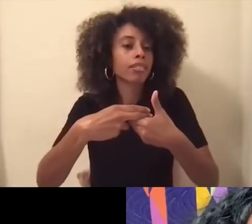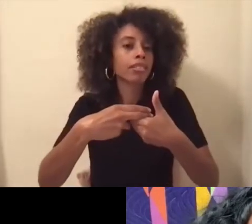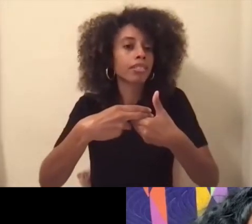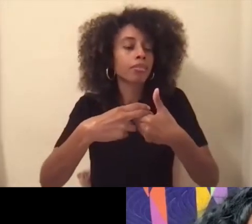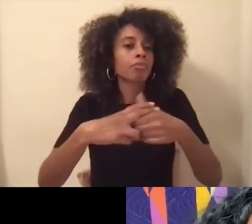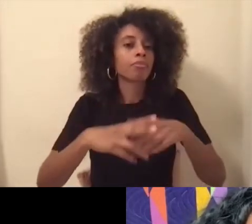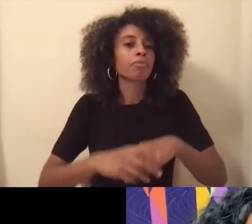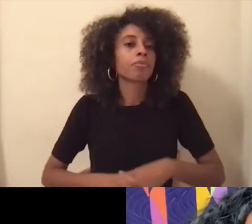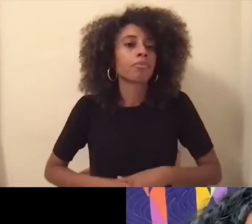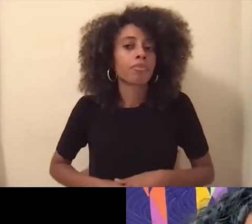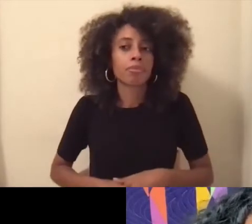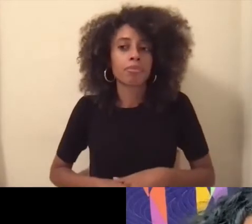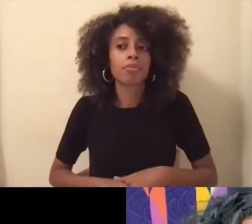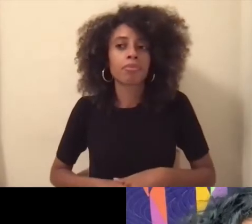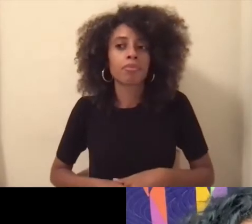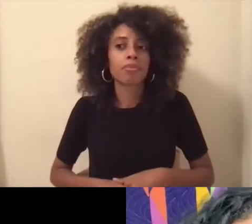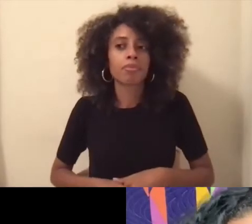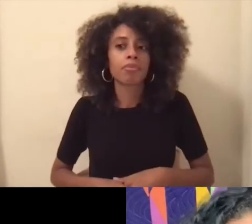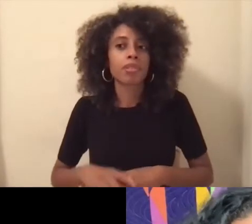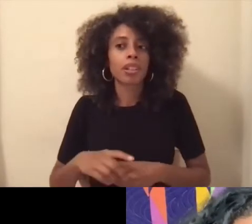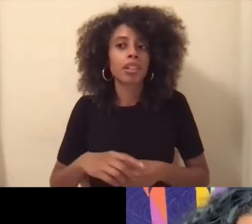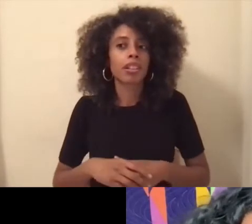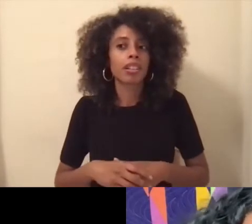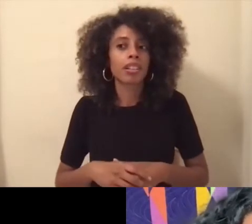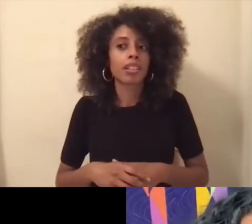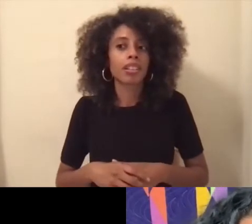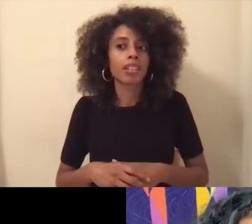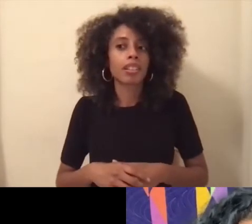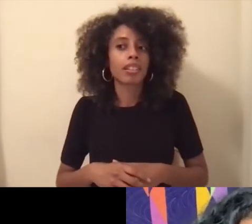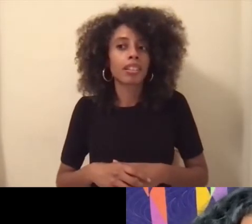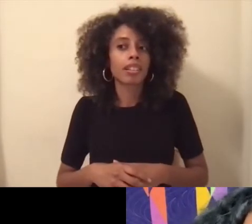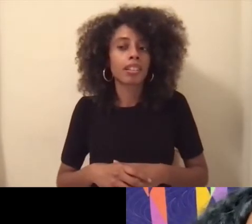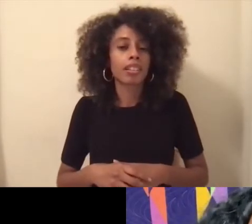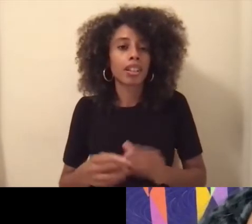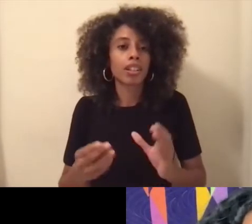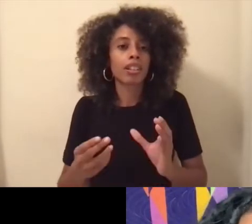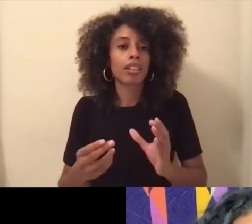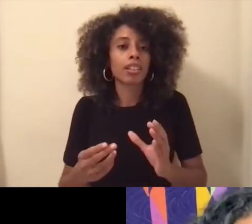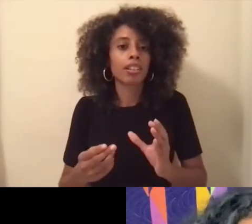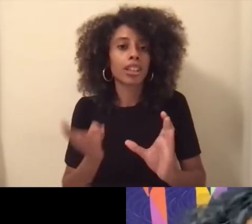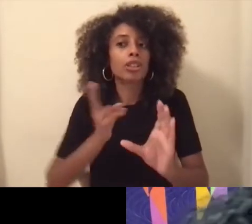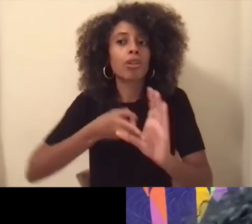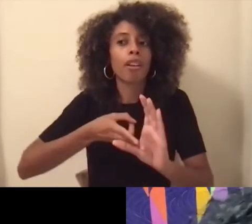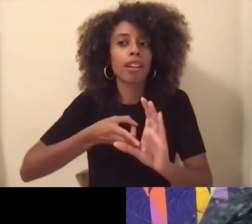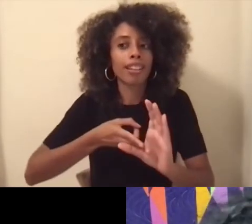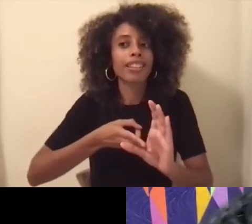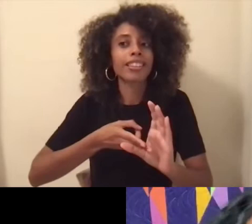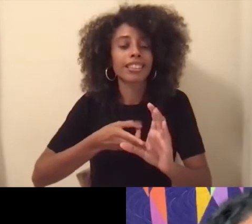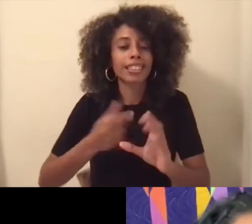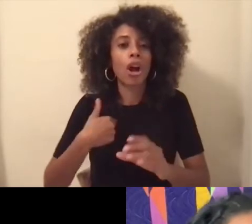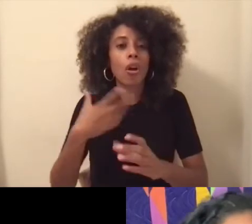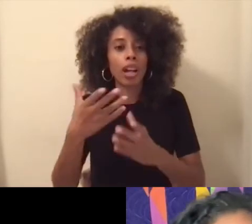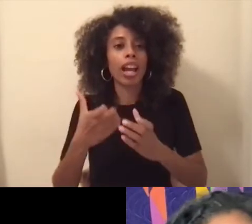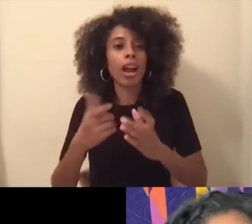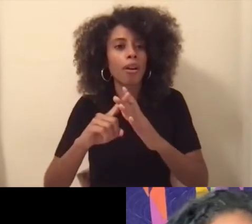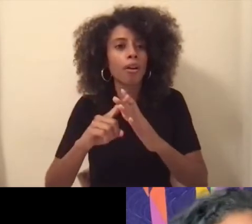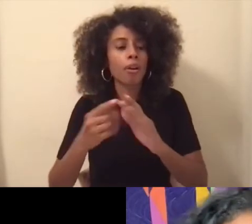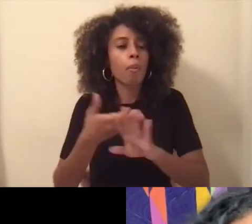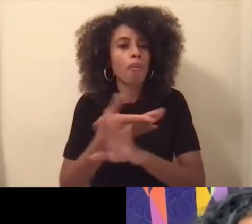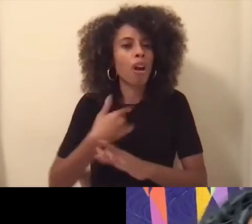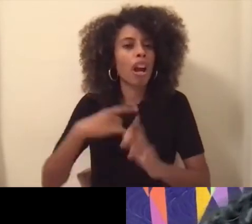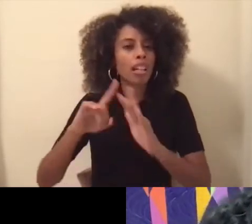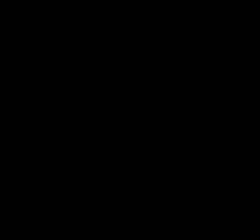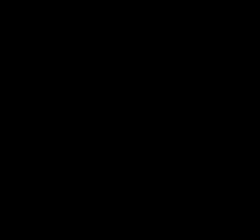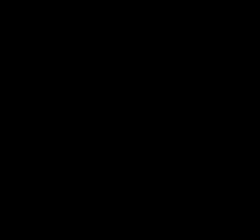tonight with the first slide. We're going to look at a slide, and then we're going to come back to the screen.